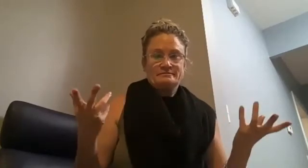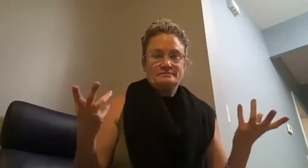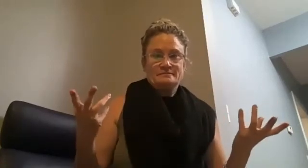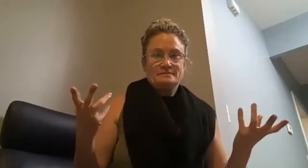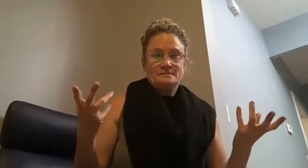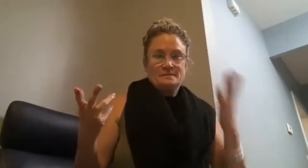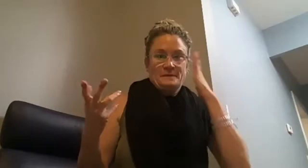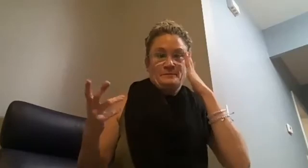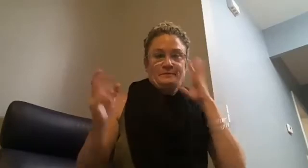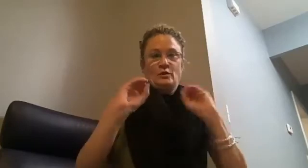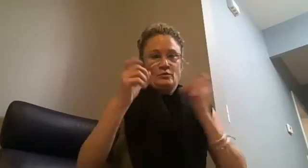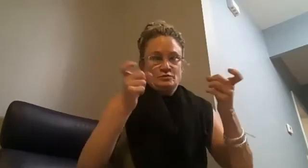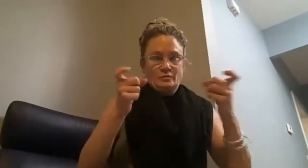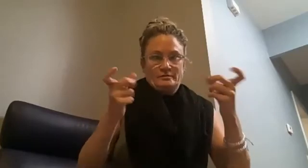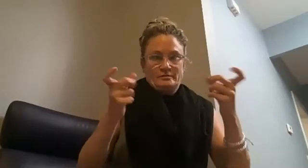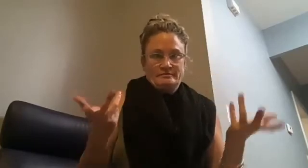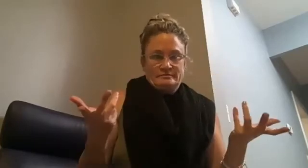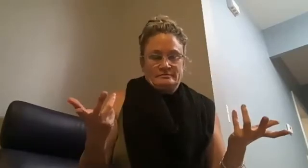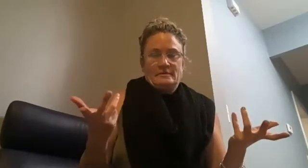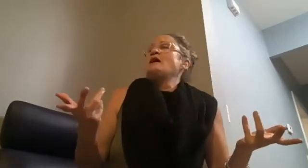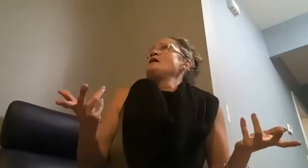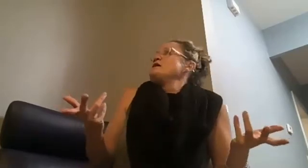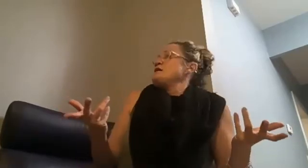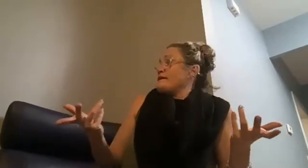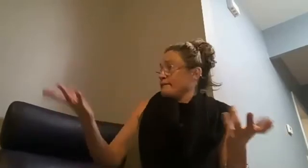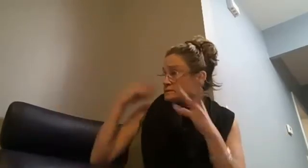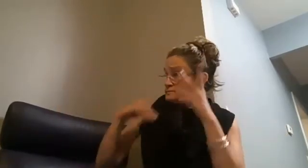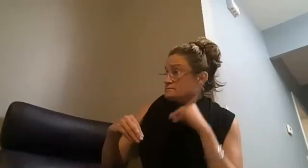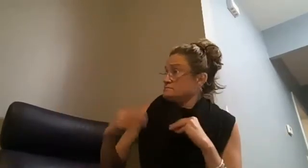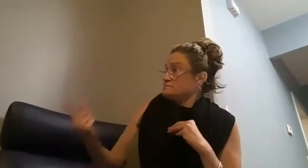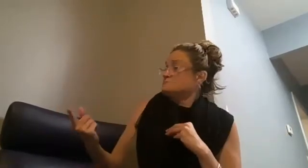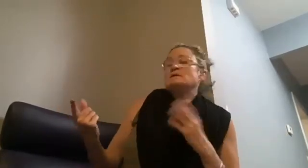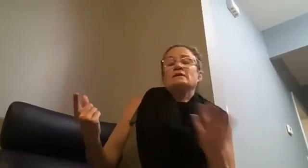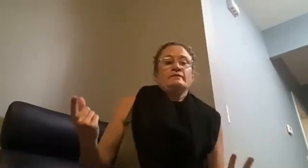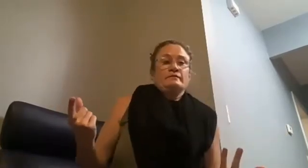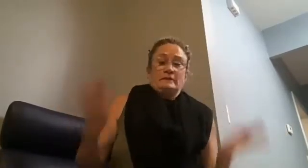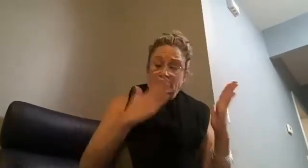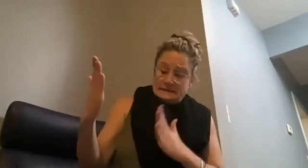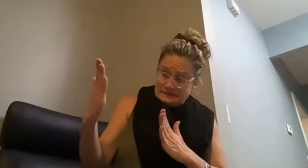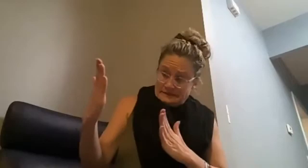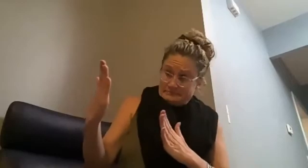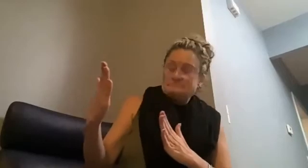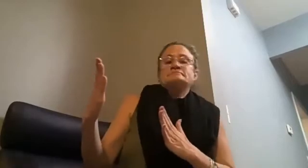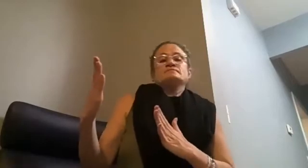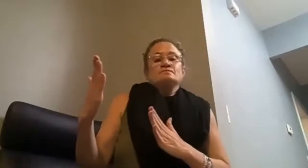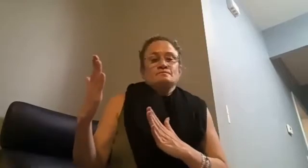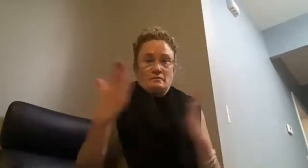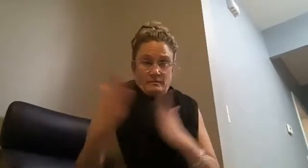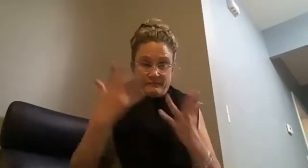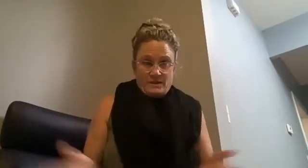pointed out at that time was, he said, have you ever had an experience where you've had a plan, you've executed that plan successfully,